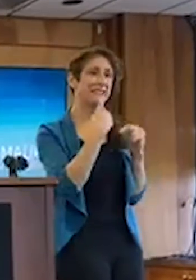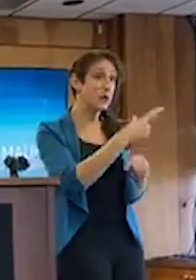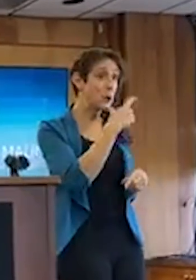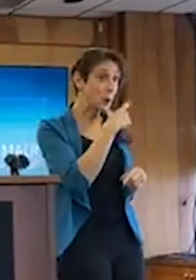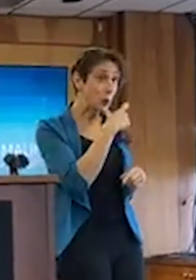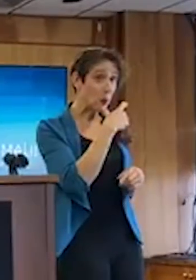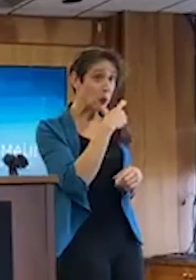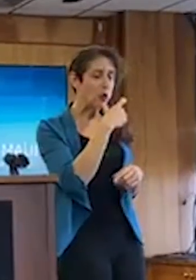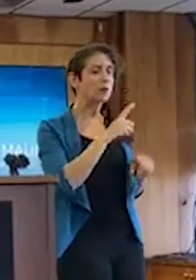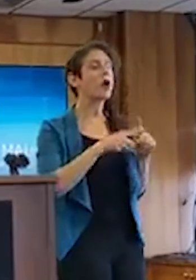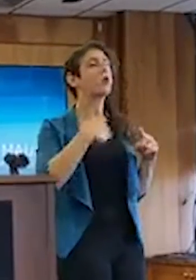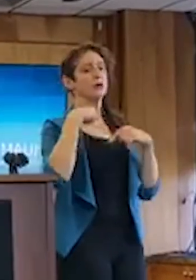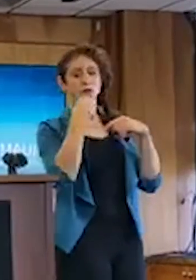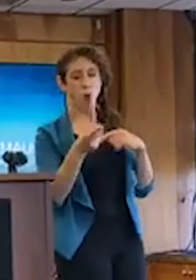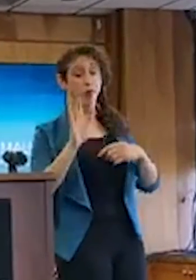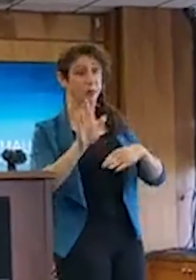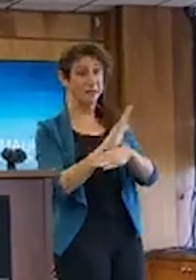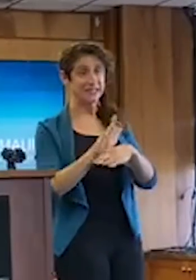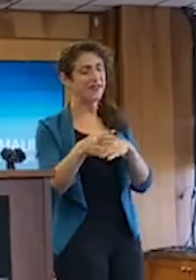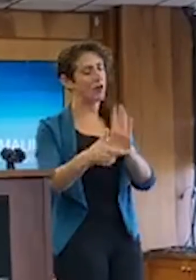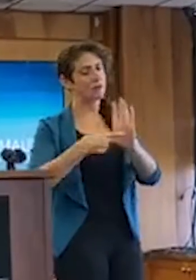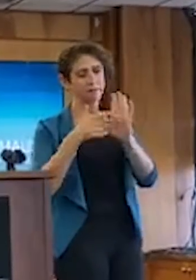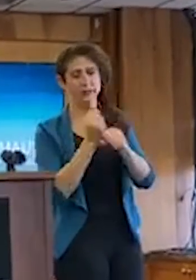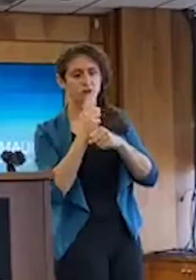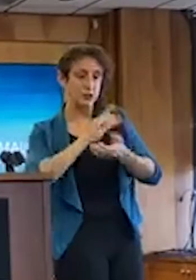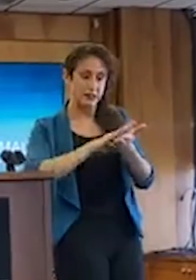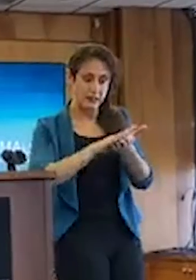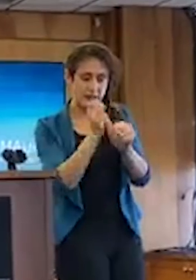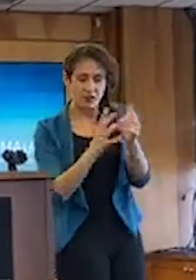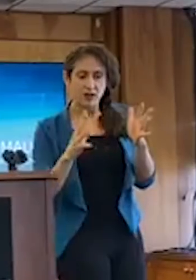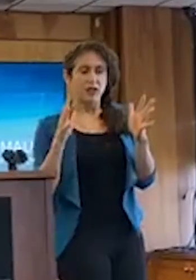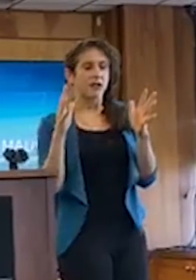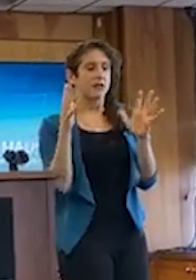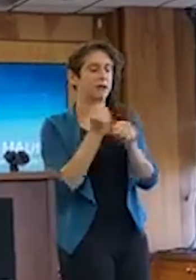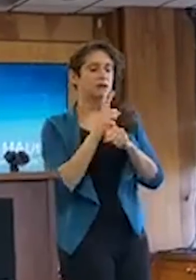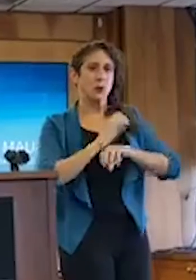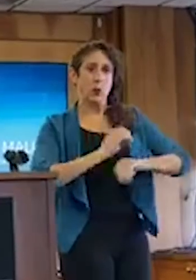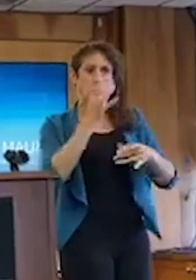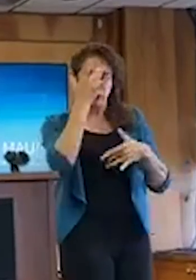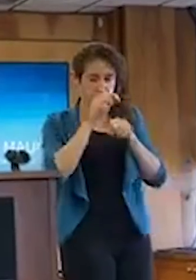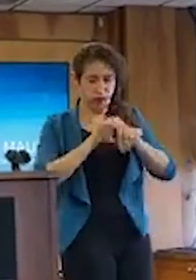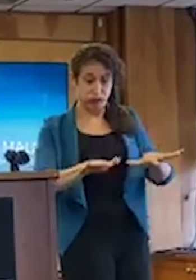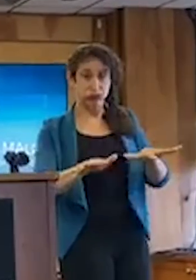taking all the necessary steps to sanitize, clean, and disinfect their operation.